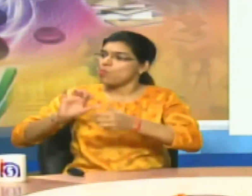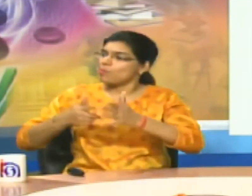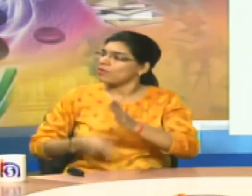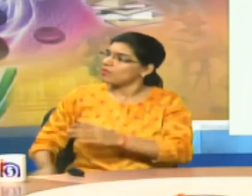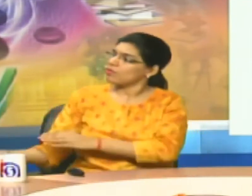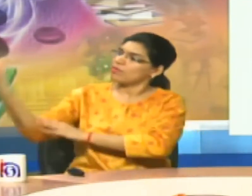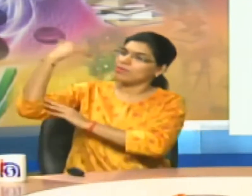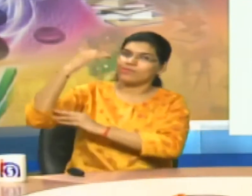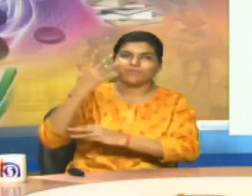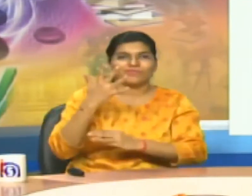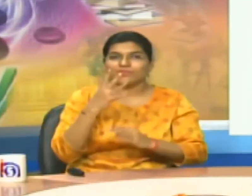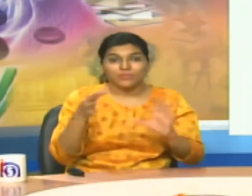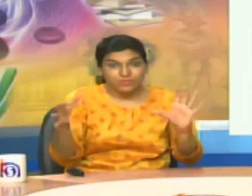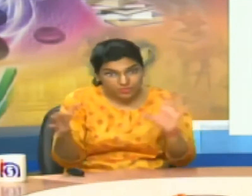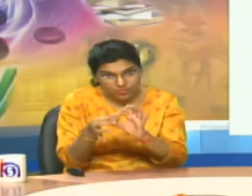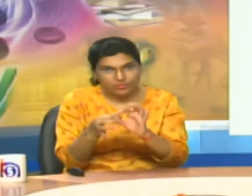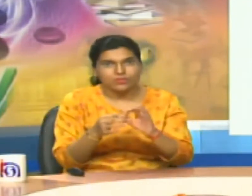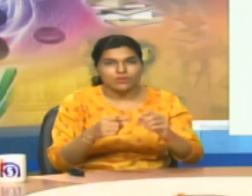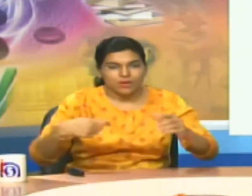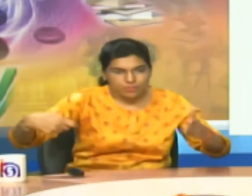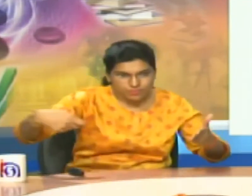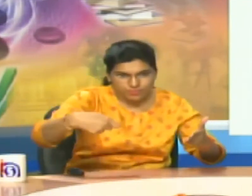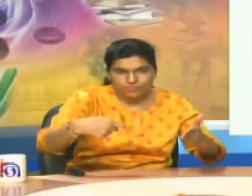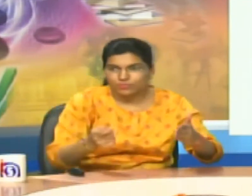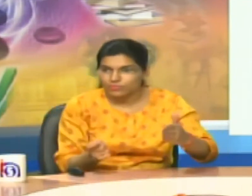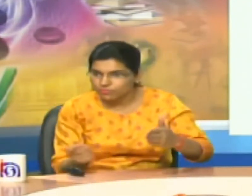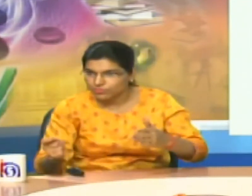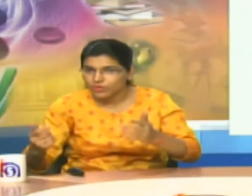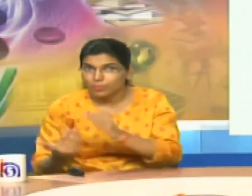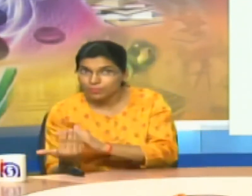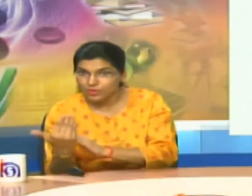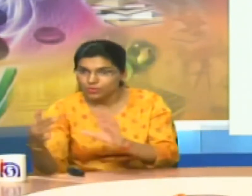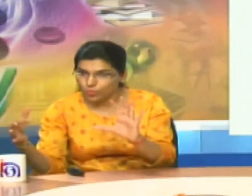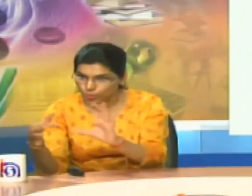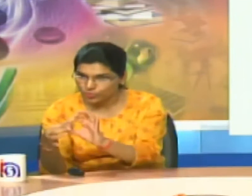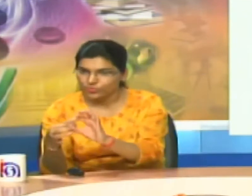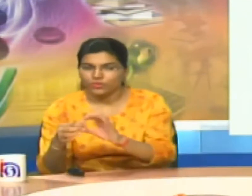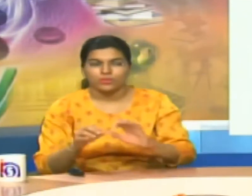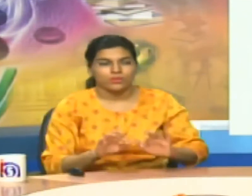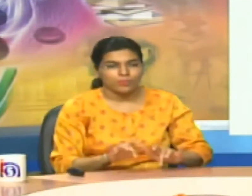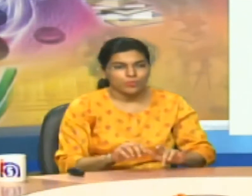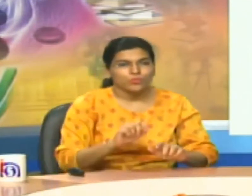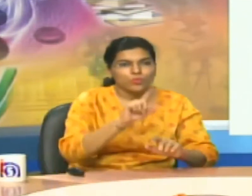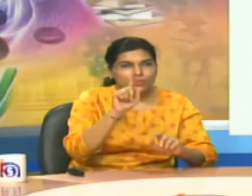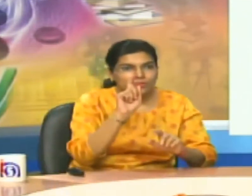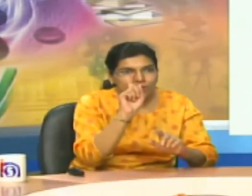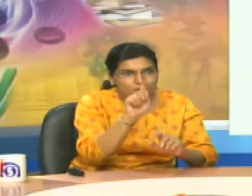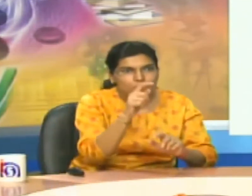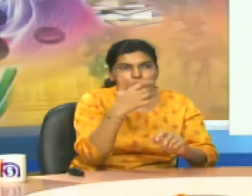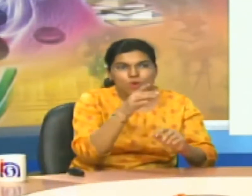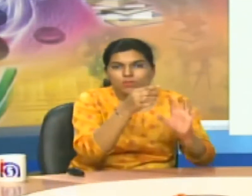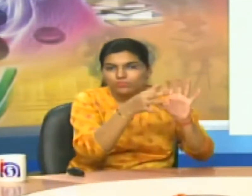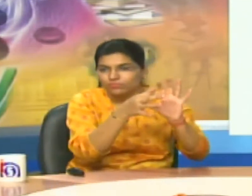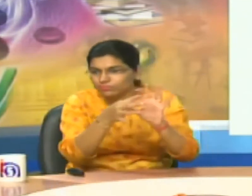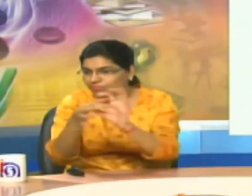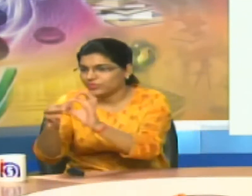looking. Then automatically finally we can put we can take printouts of the remaining papers